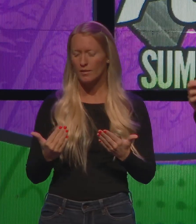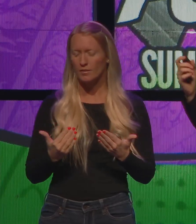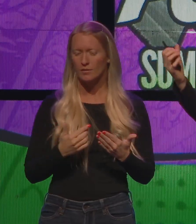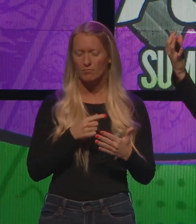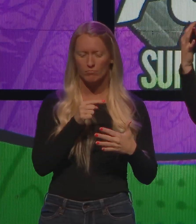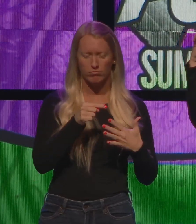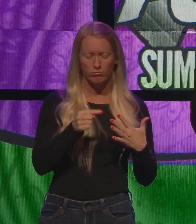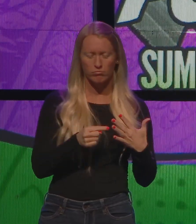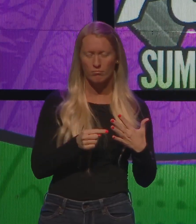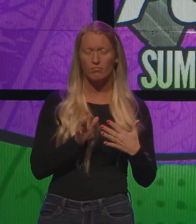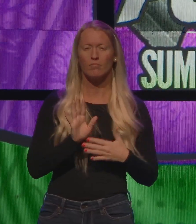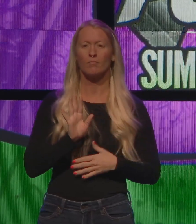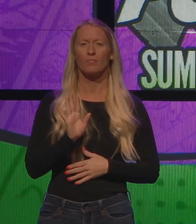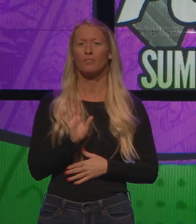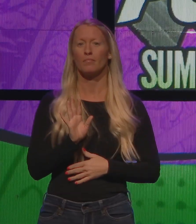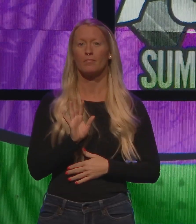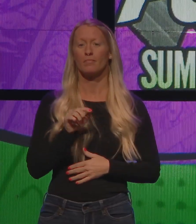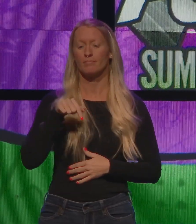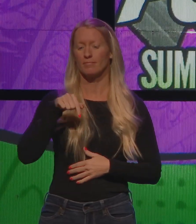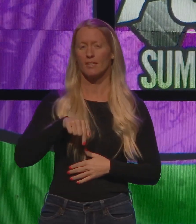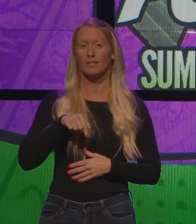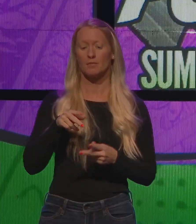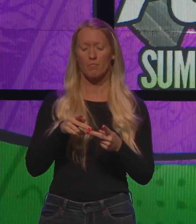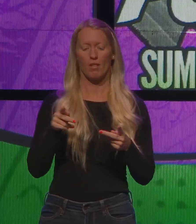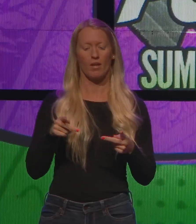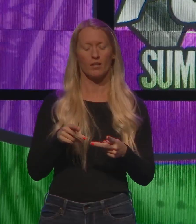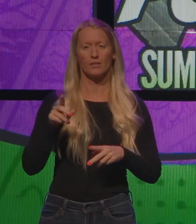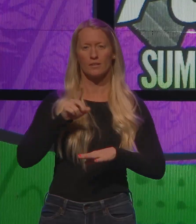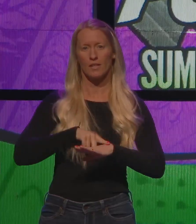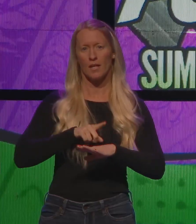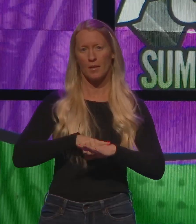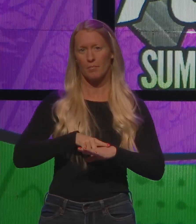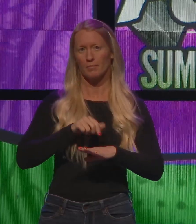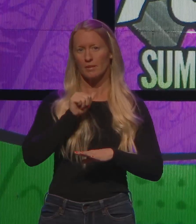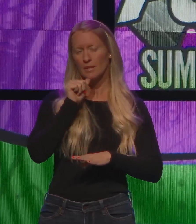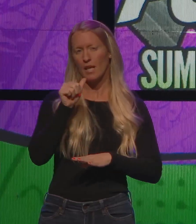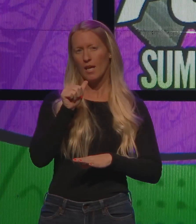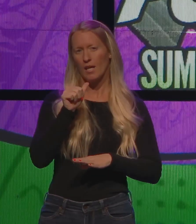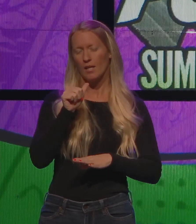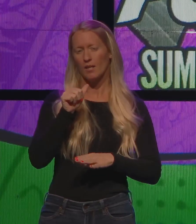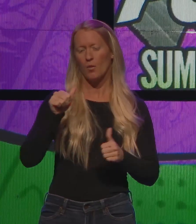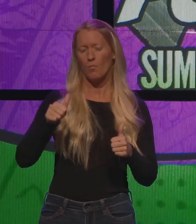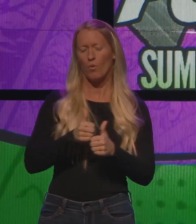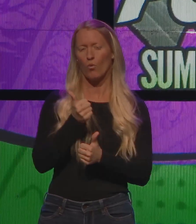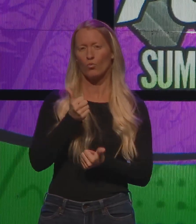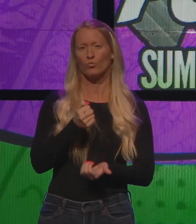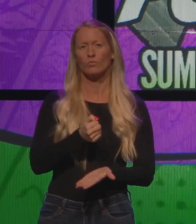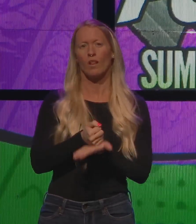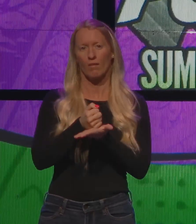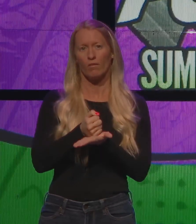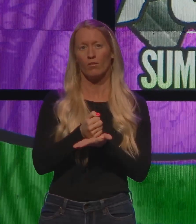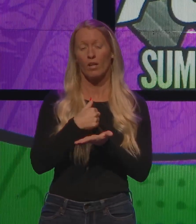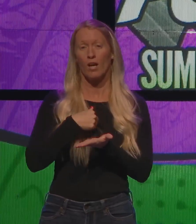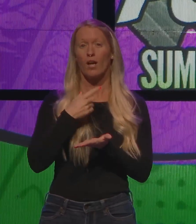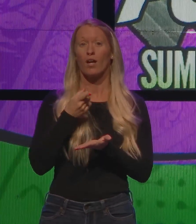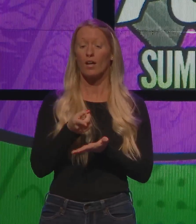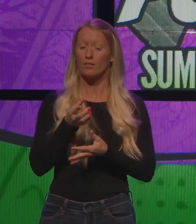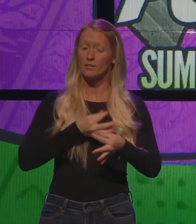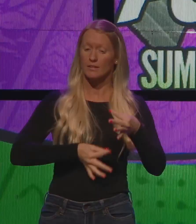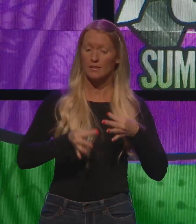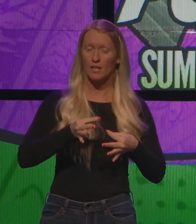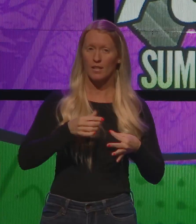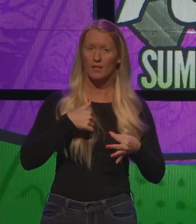time that we have landed here, that would be the most helpful. I would much rather today use our time to interact with